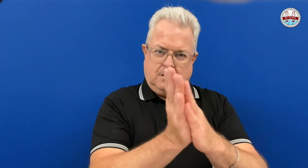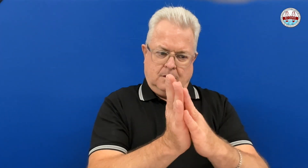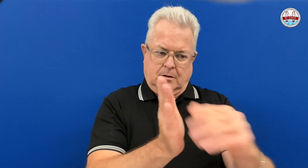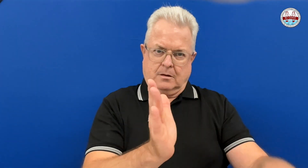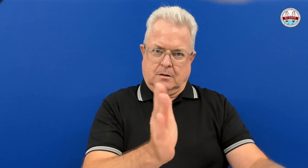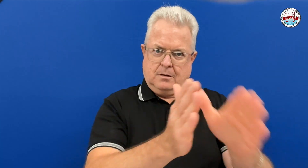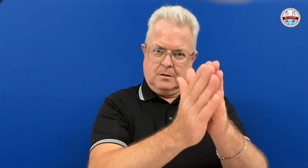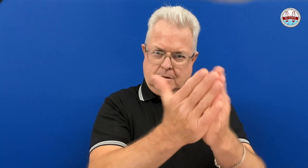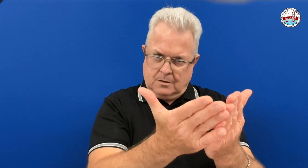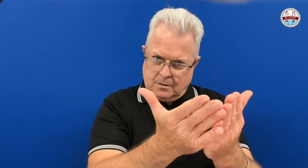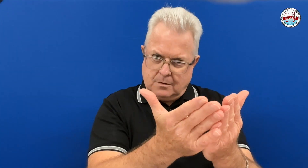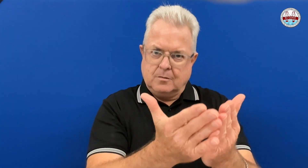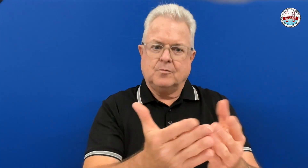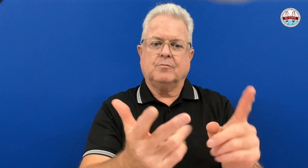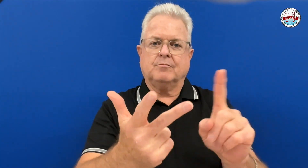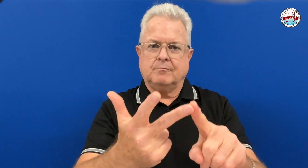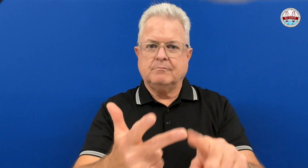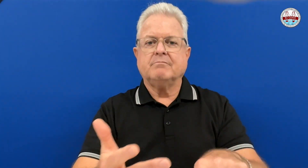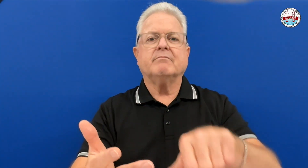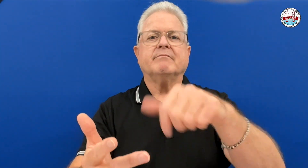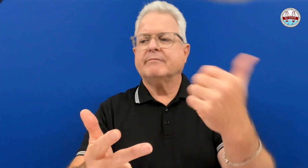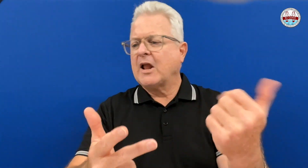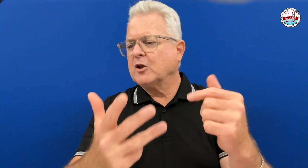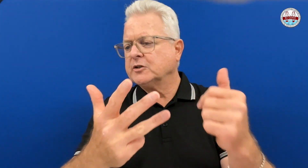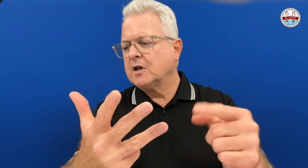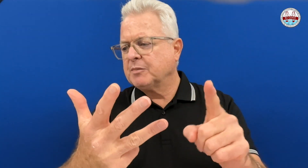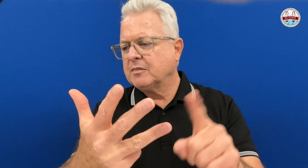going to want to find out and then put that in this book.